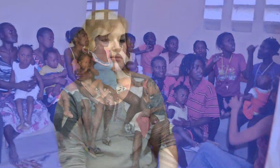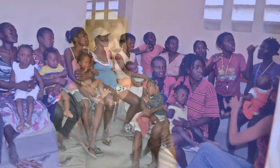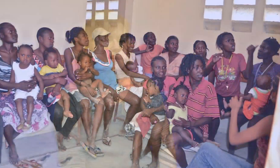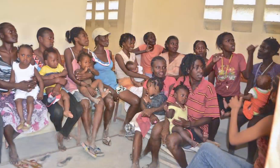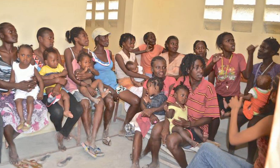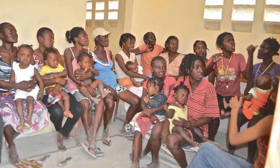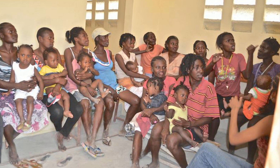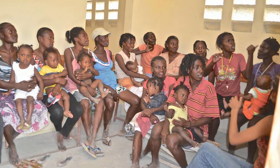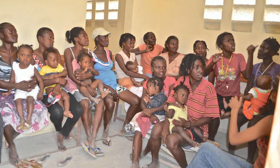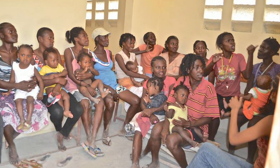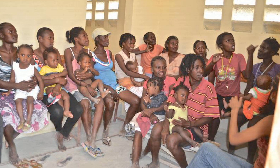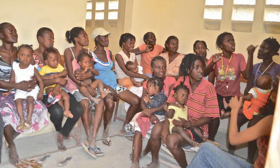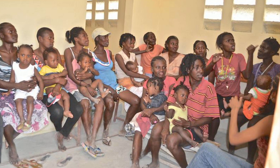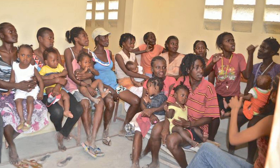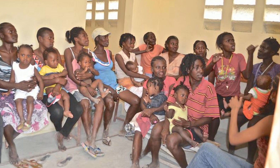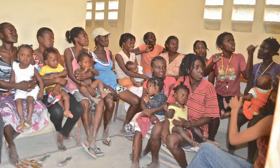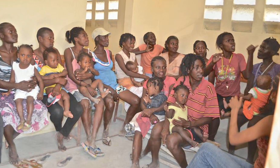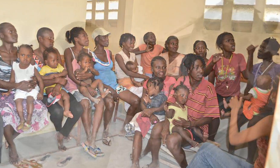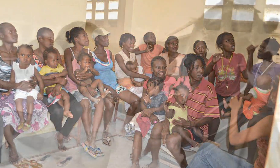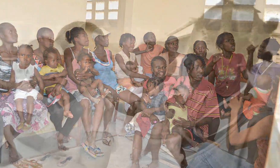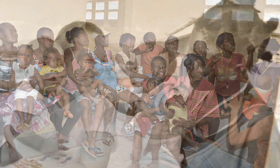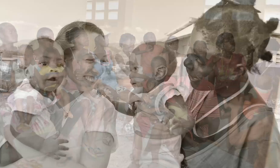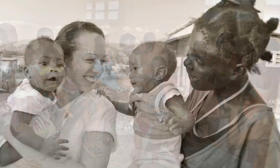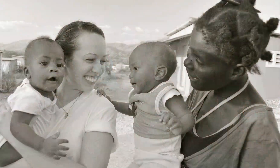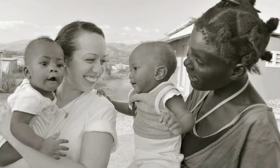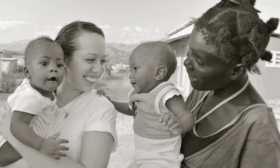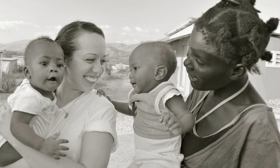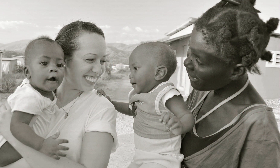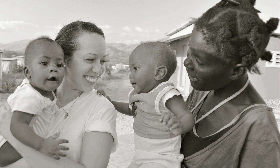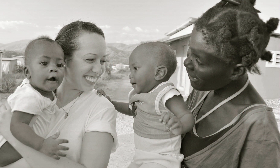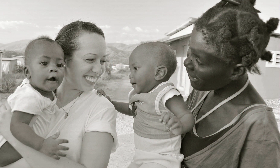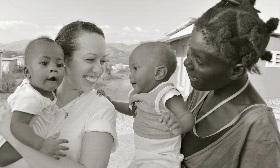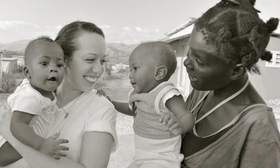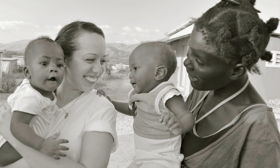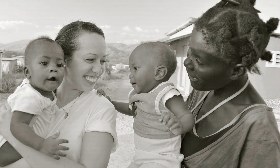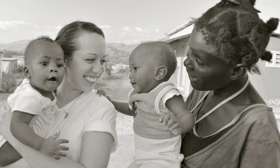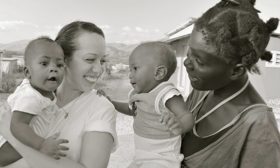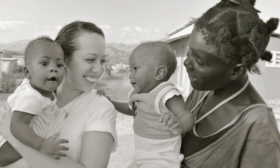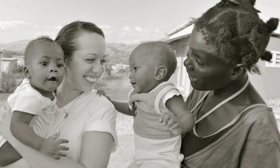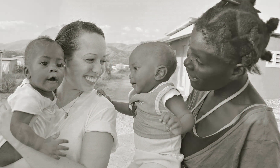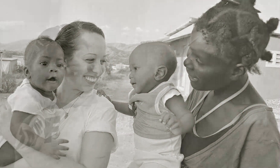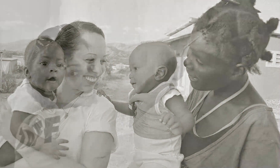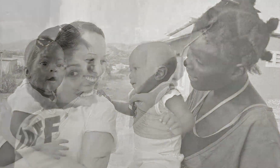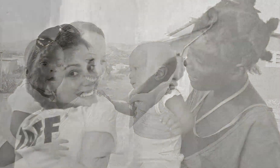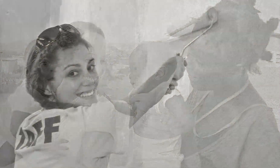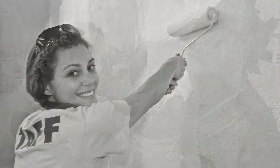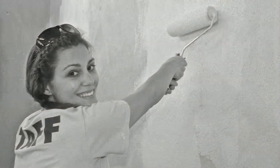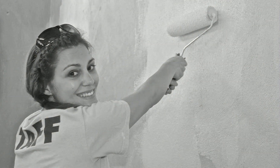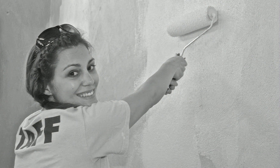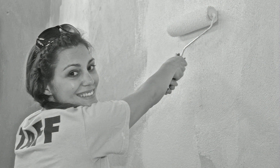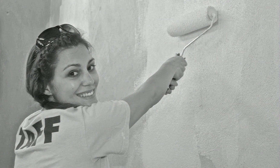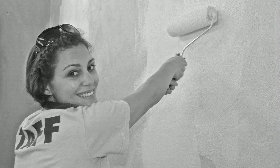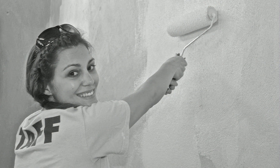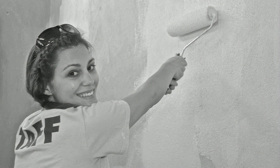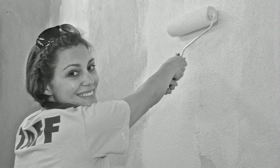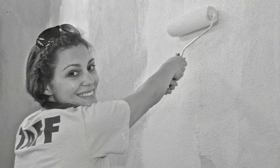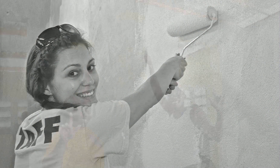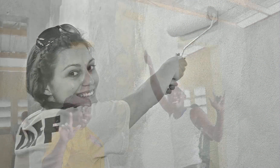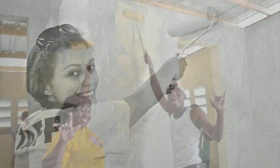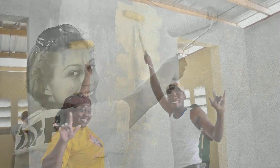for infants and breastfeeding mothers. And in addition to that, we painted a house for a woman who